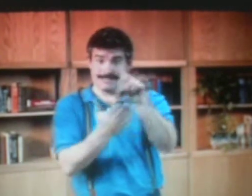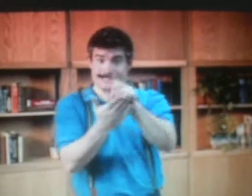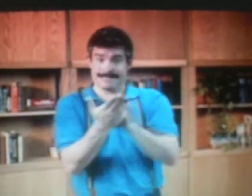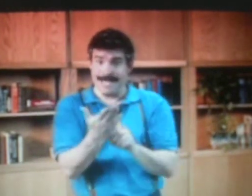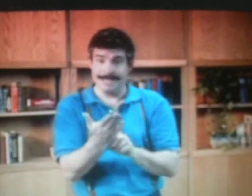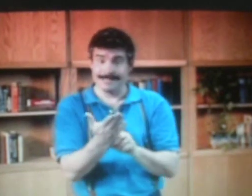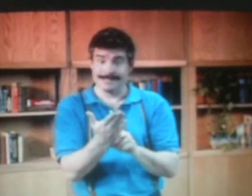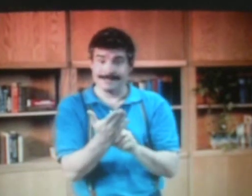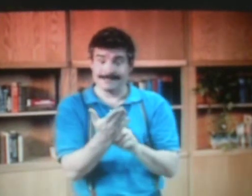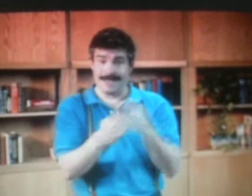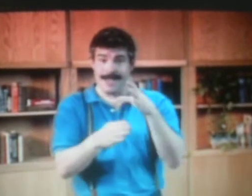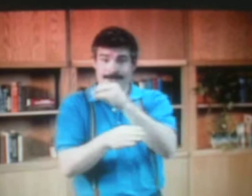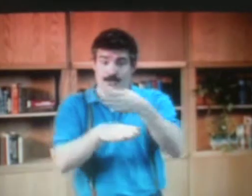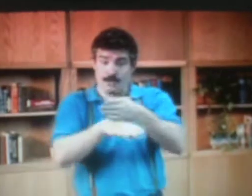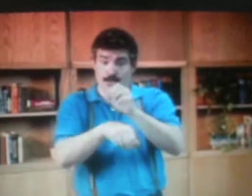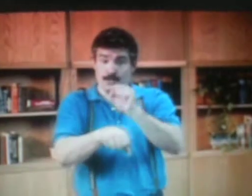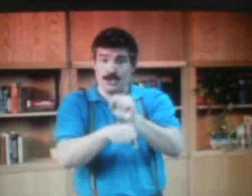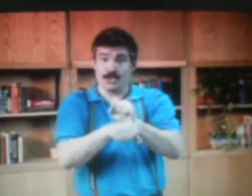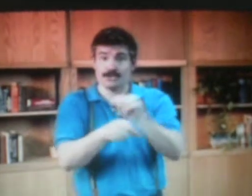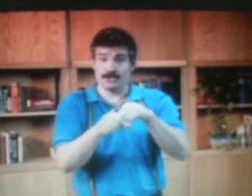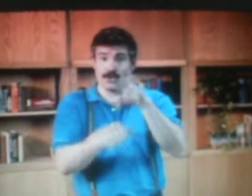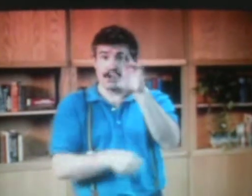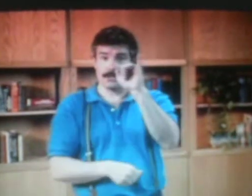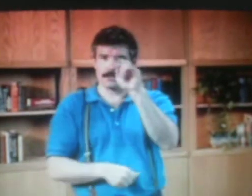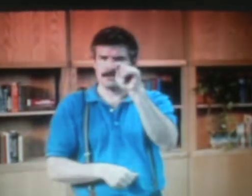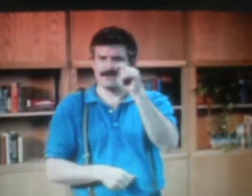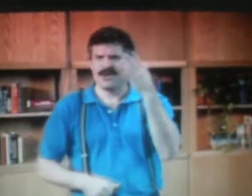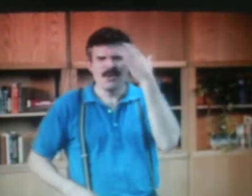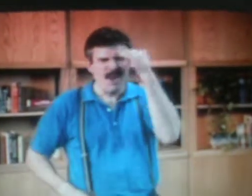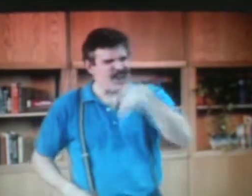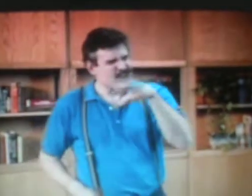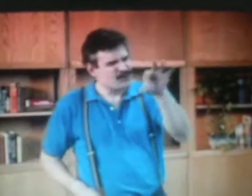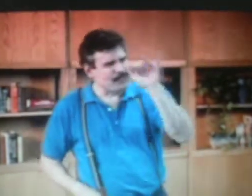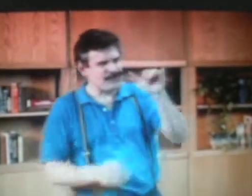So I decided to major in furniture design and woodwork.